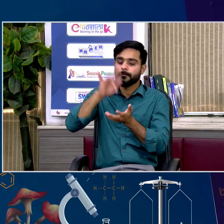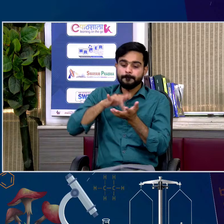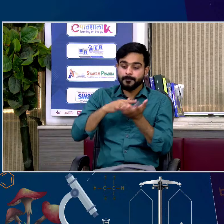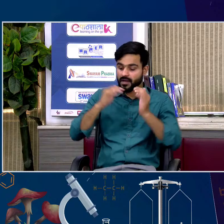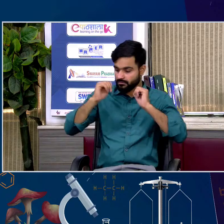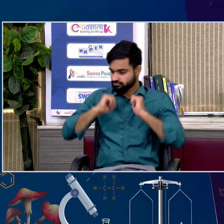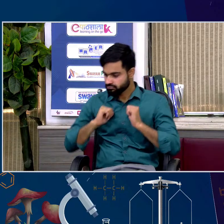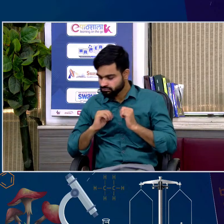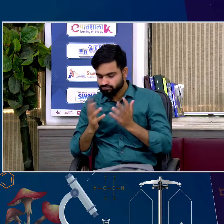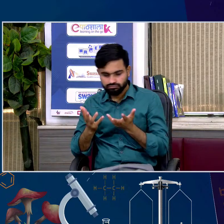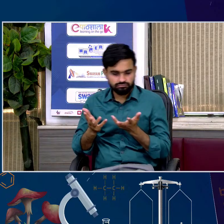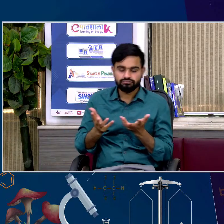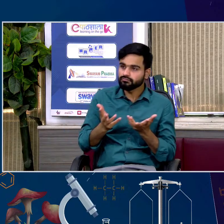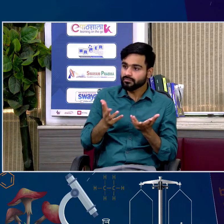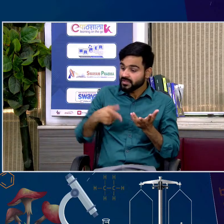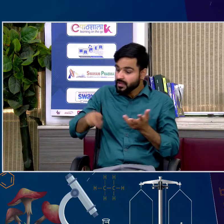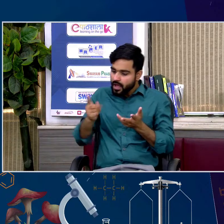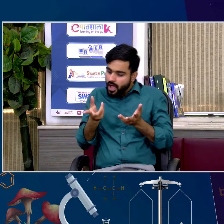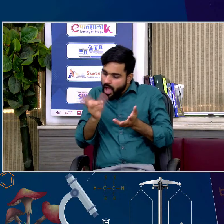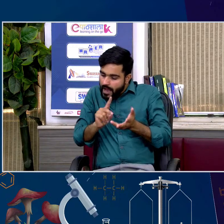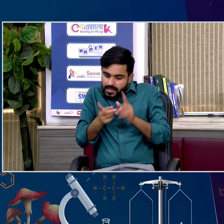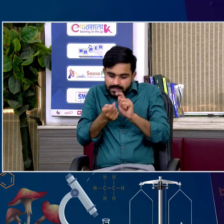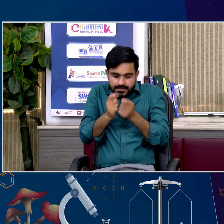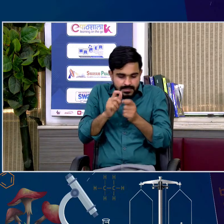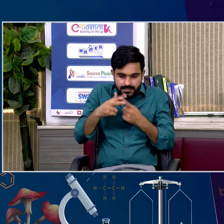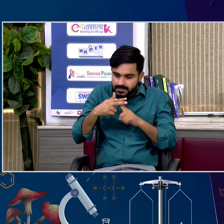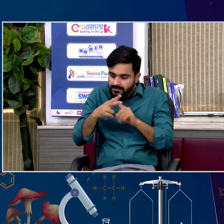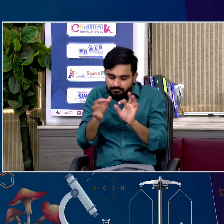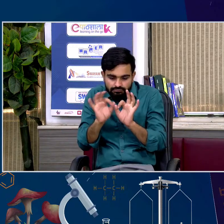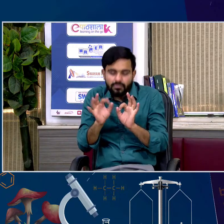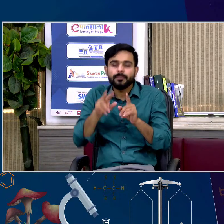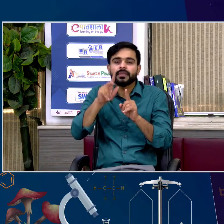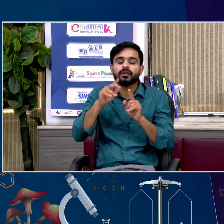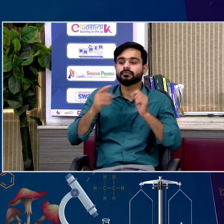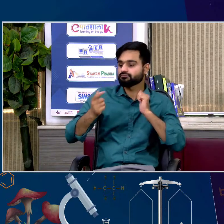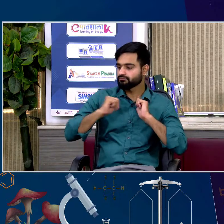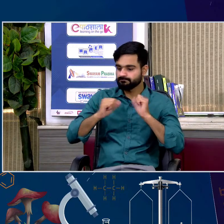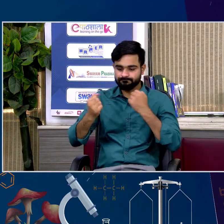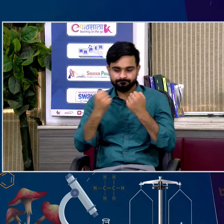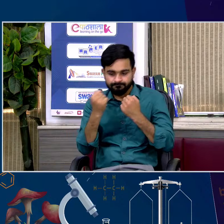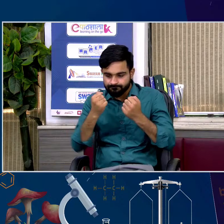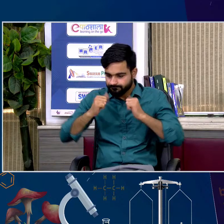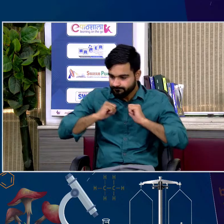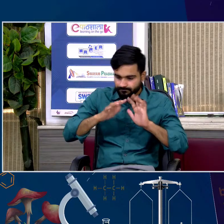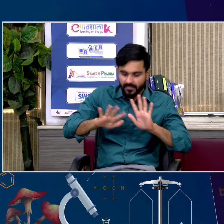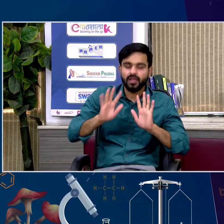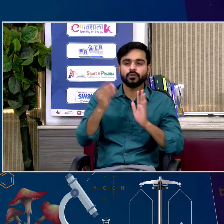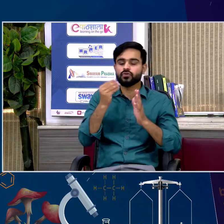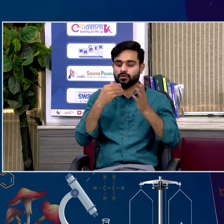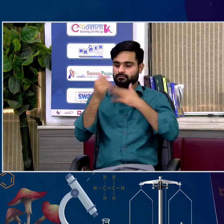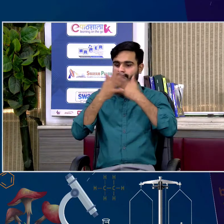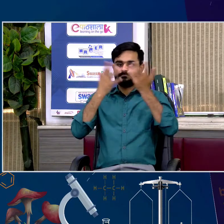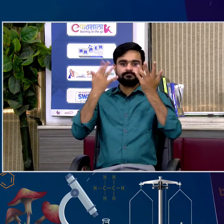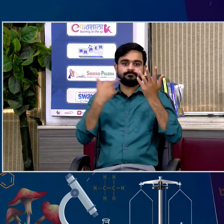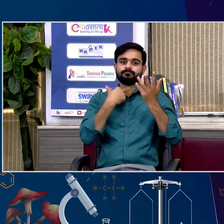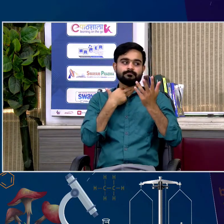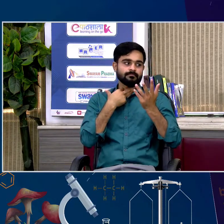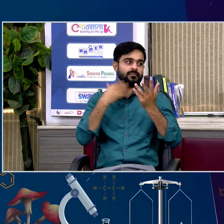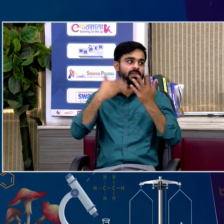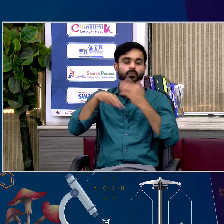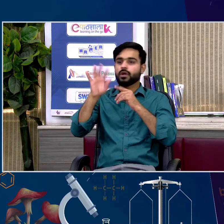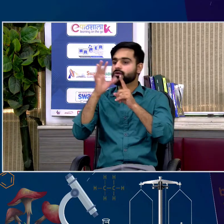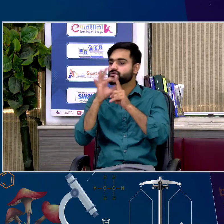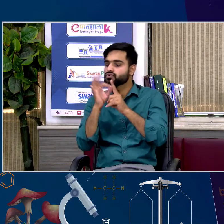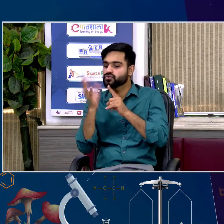child is kind of resetting his mood. So he could do some exercises here. You could have hands stuck where he's doing